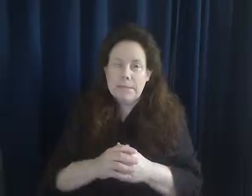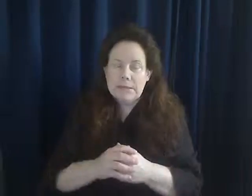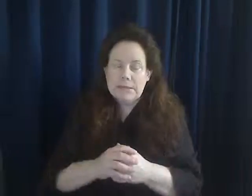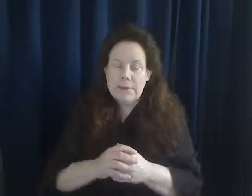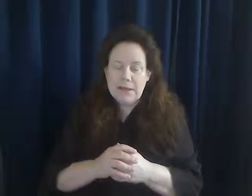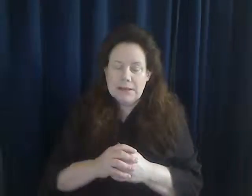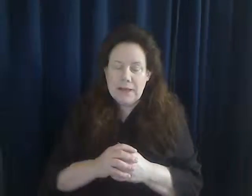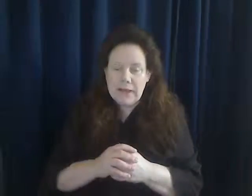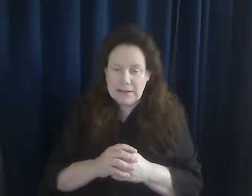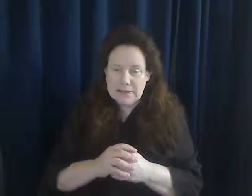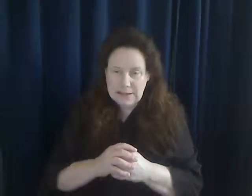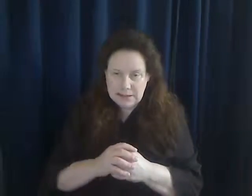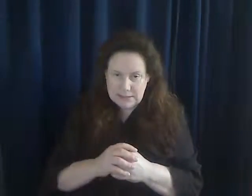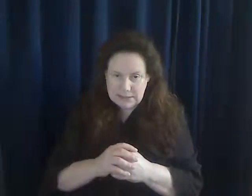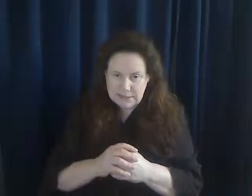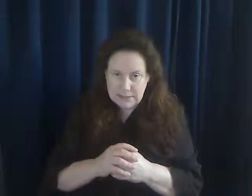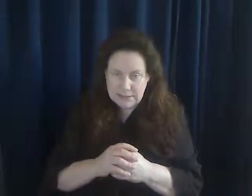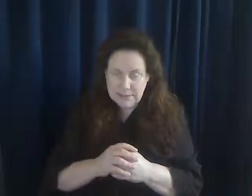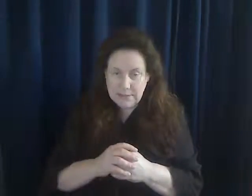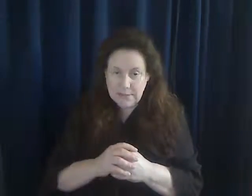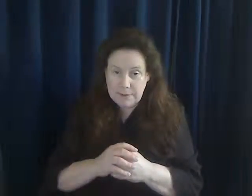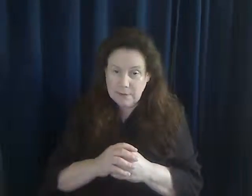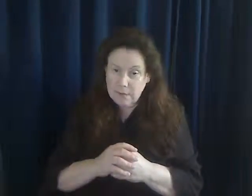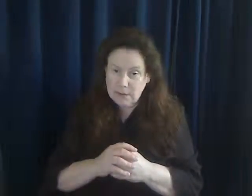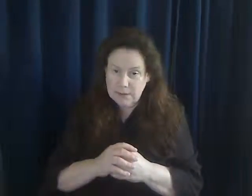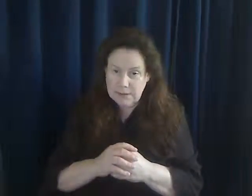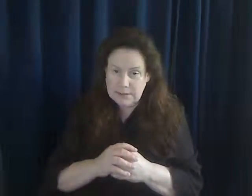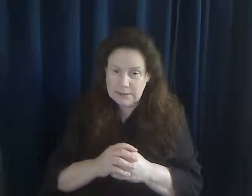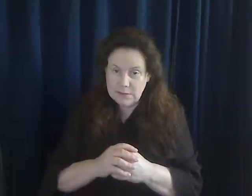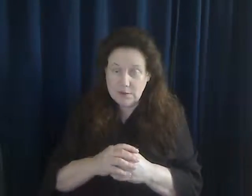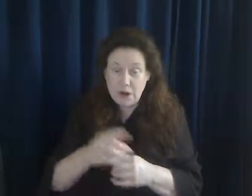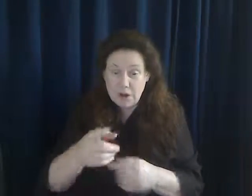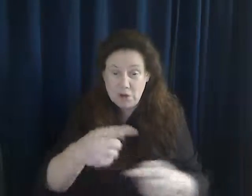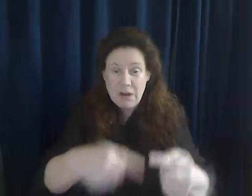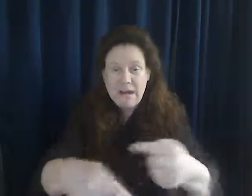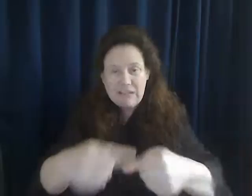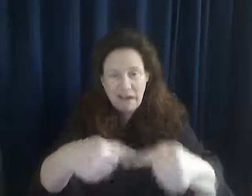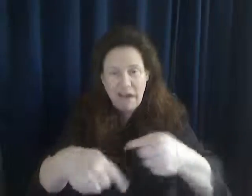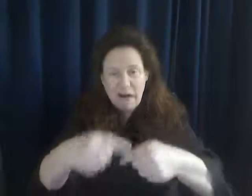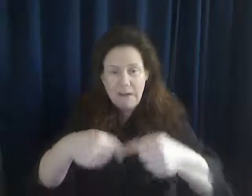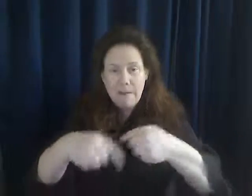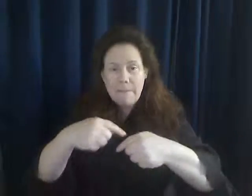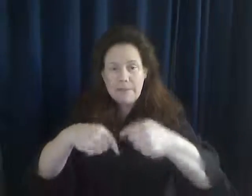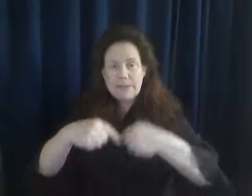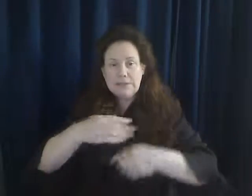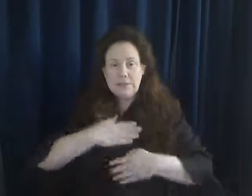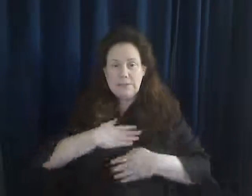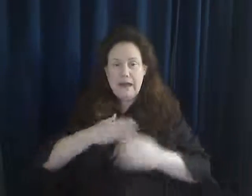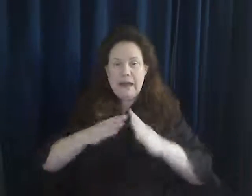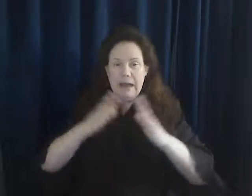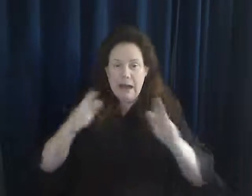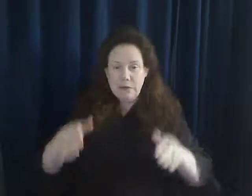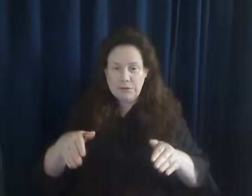it depends on the context, but it might be for a long distance. Are you coming to my